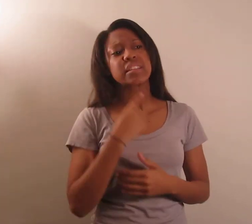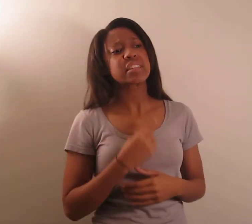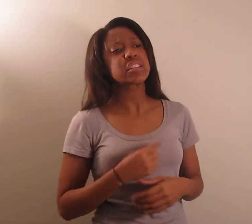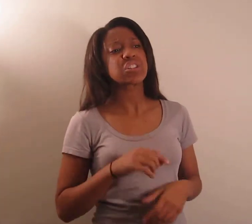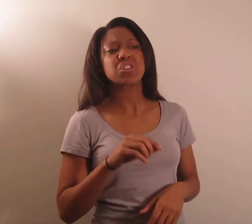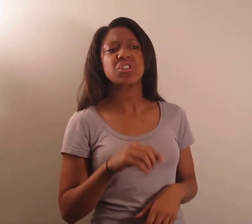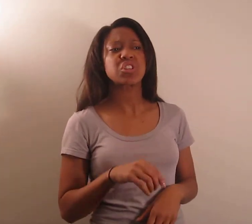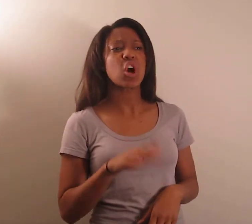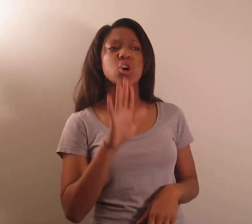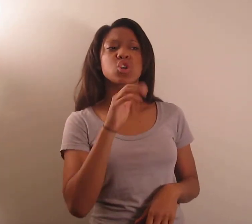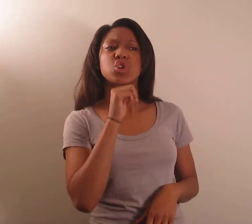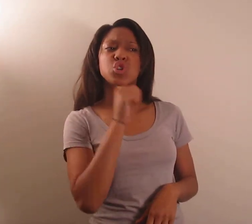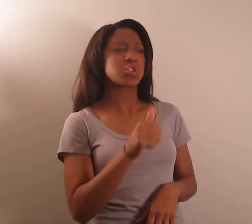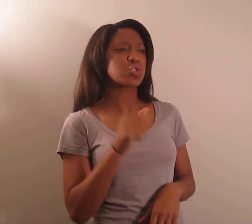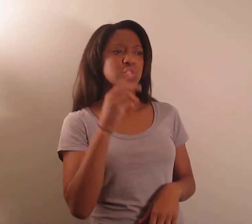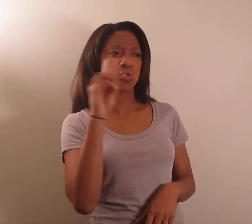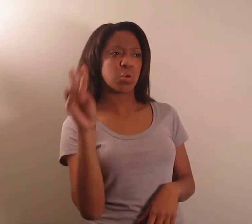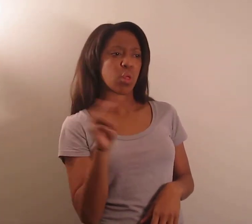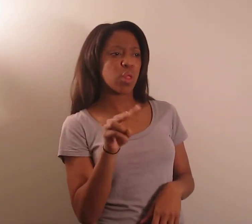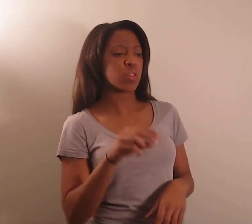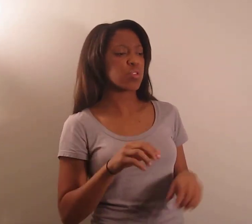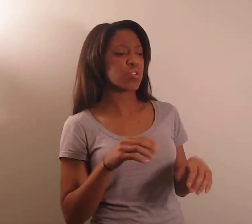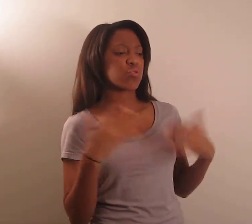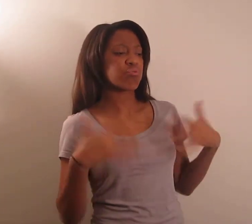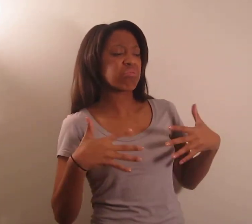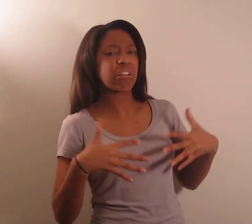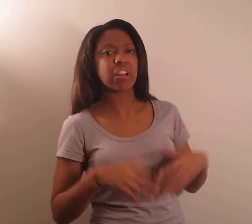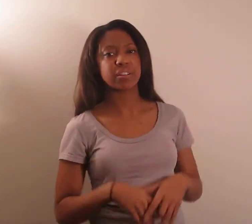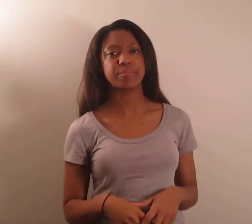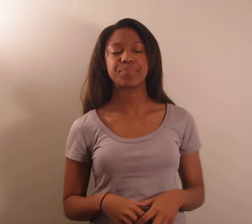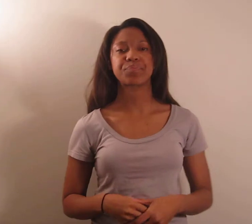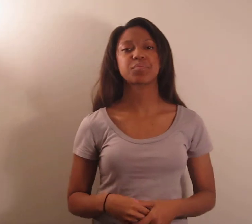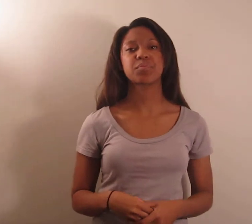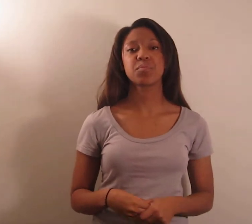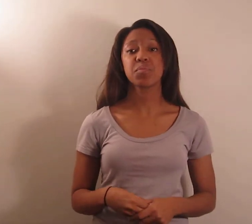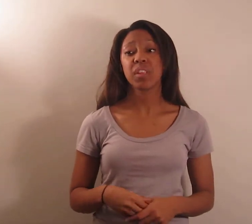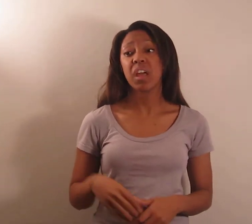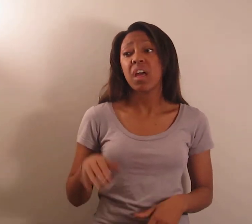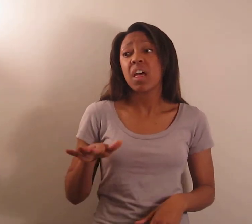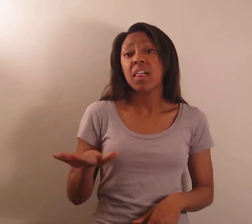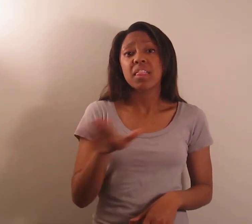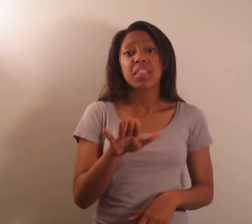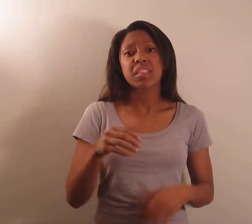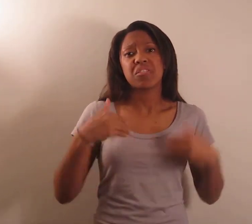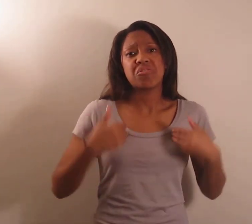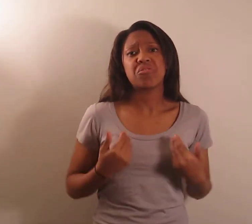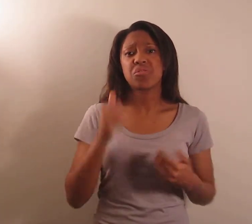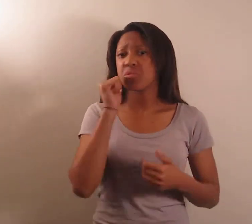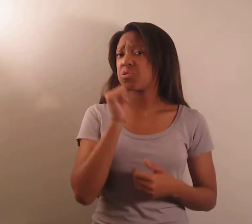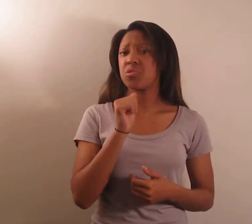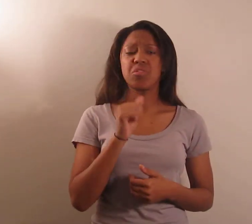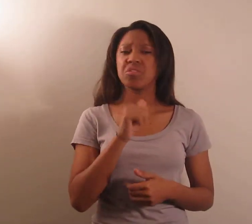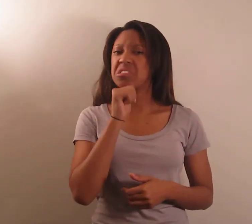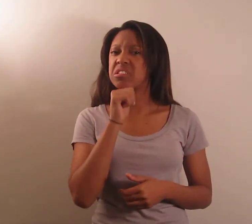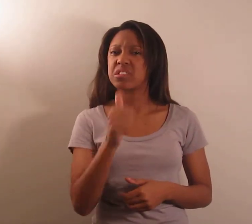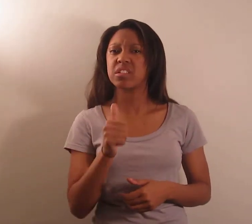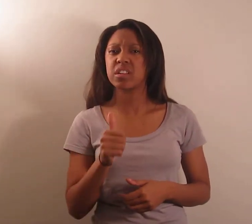These young girls weren't just earning money for their own clothes or to, go out to a dance hall or to Coney Island. They were earning money to support